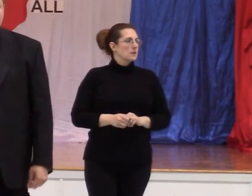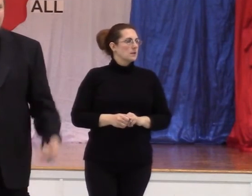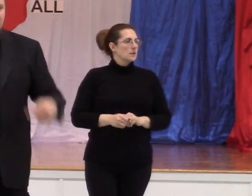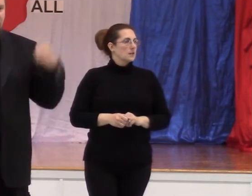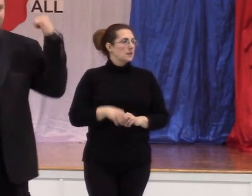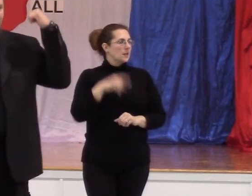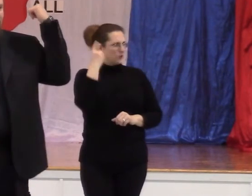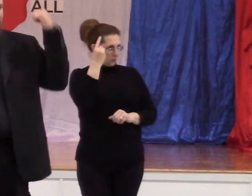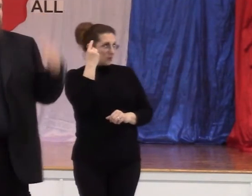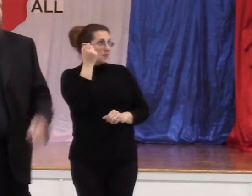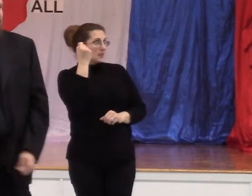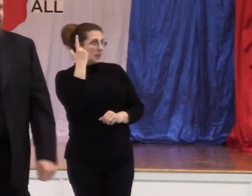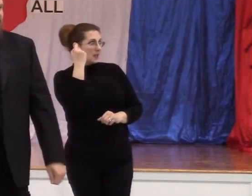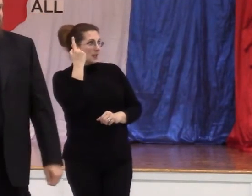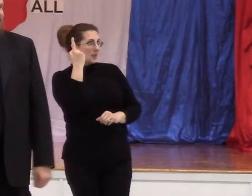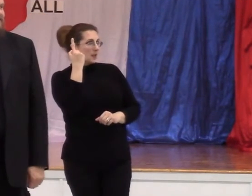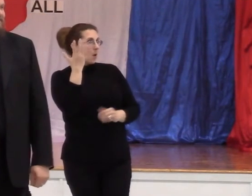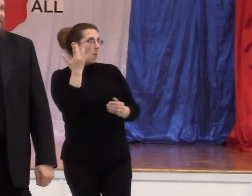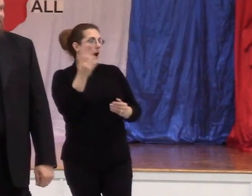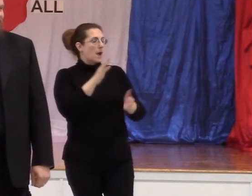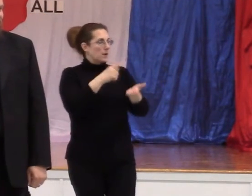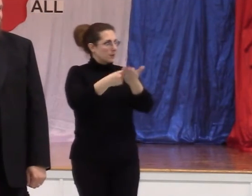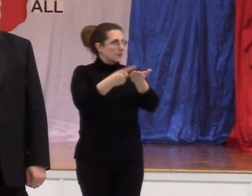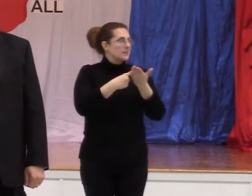Are you getting why we're talking about this at the conference?